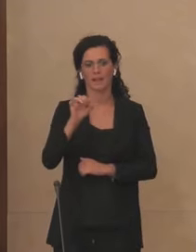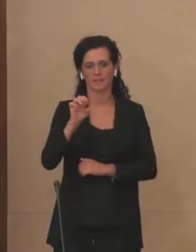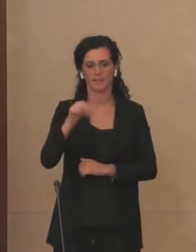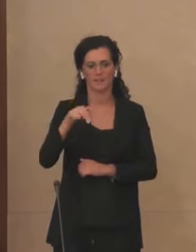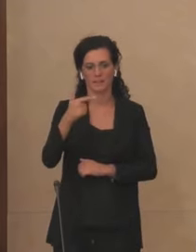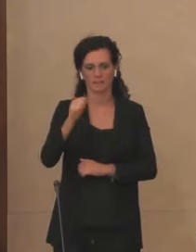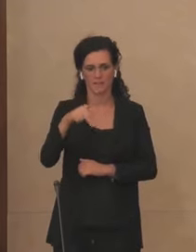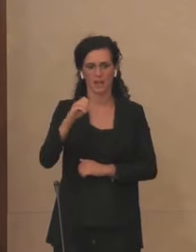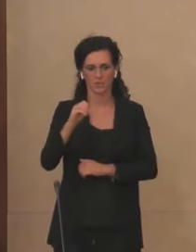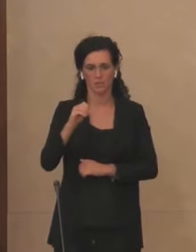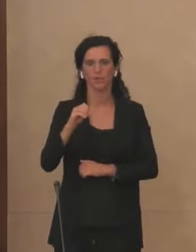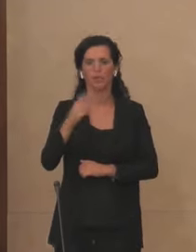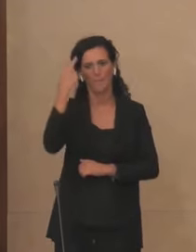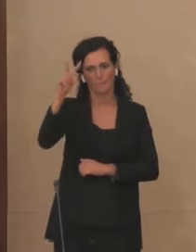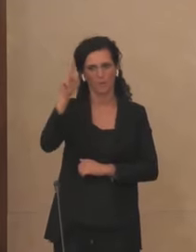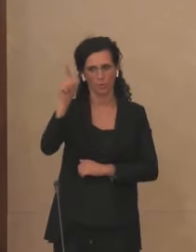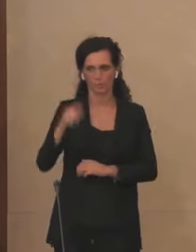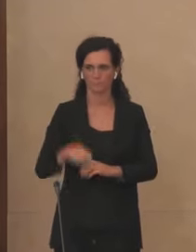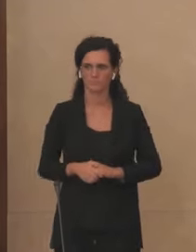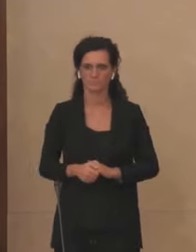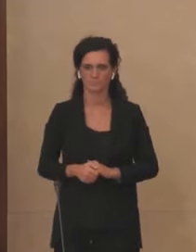I prescribe